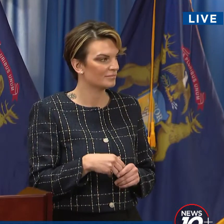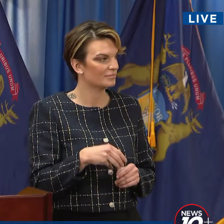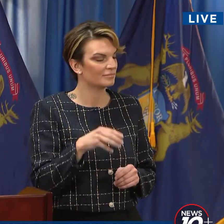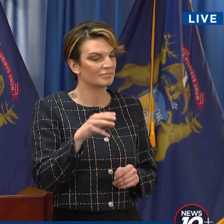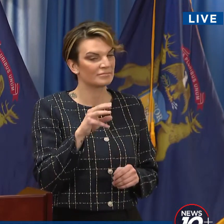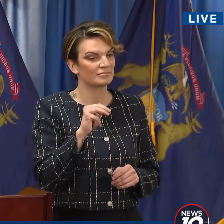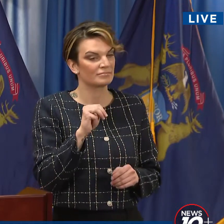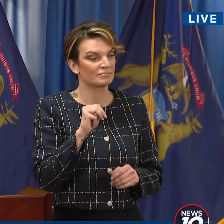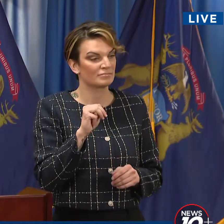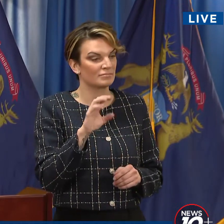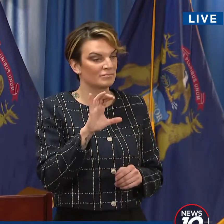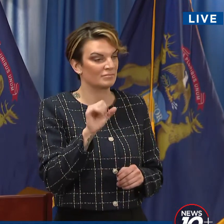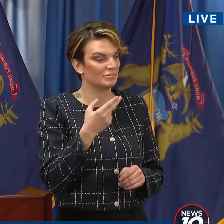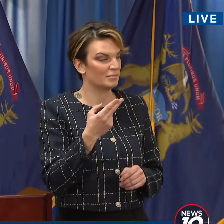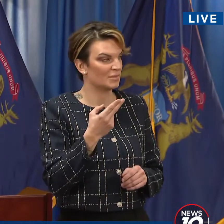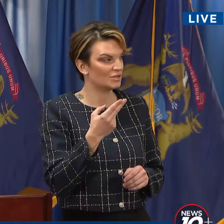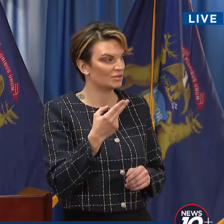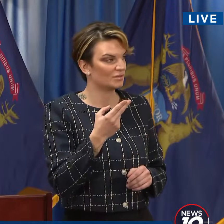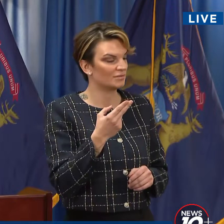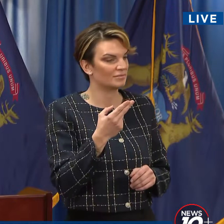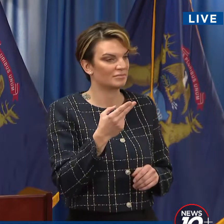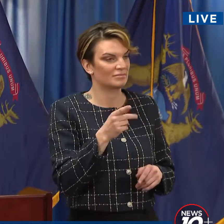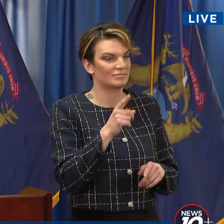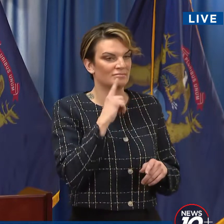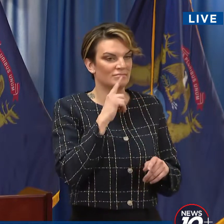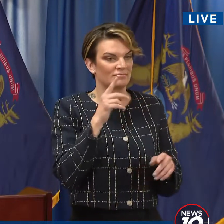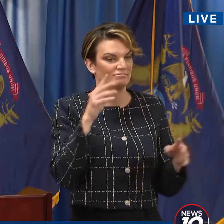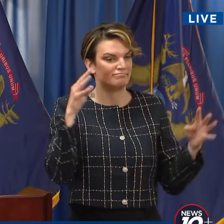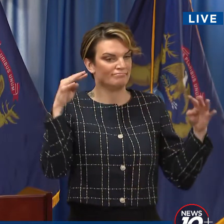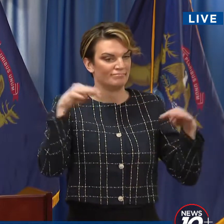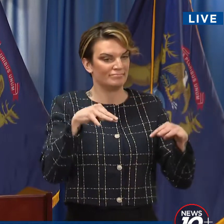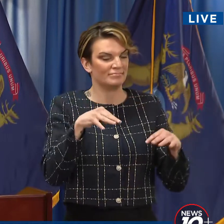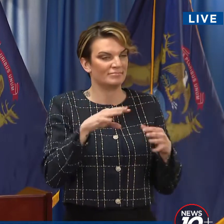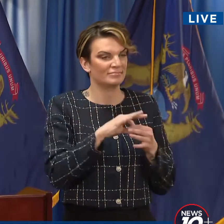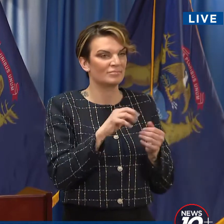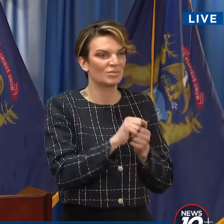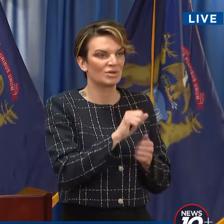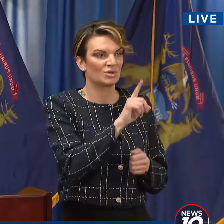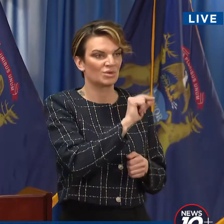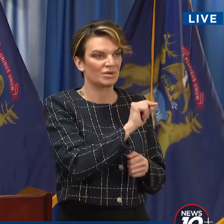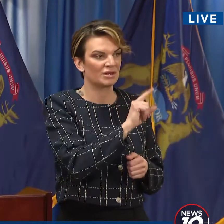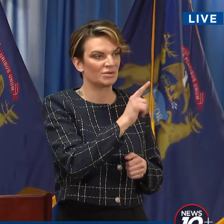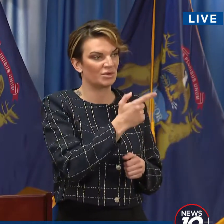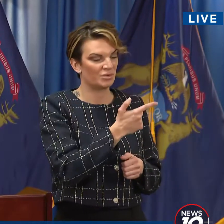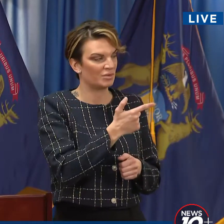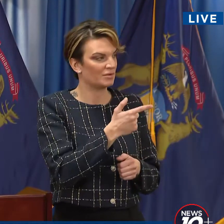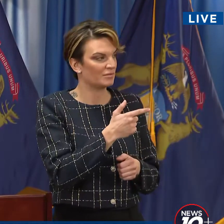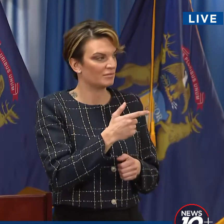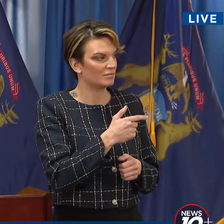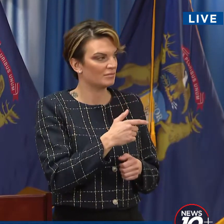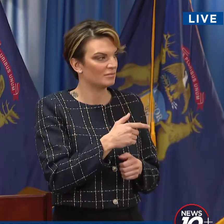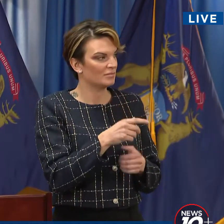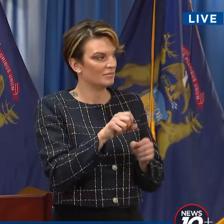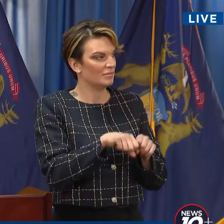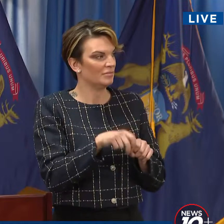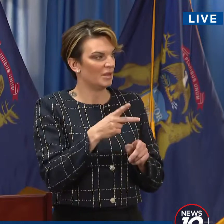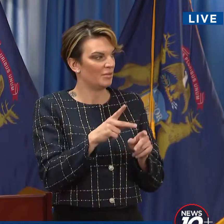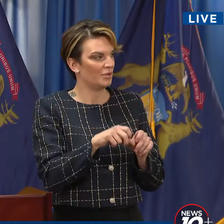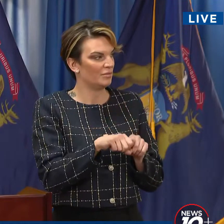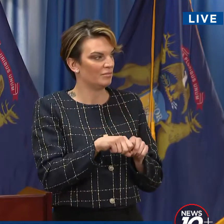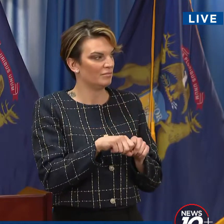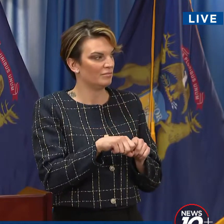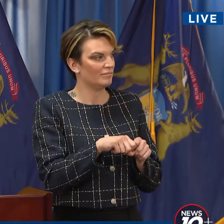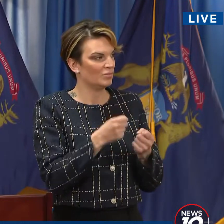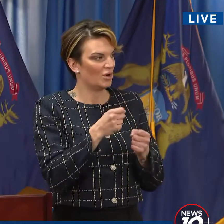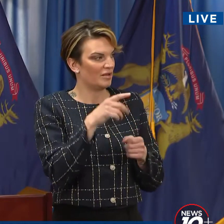was kind of ground zero for a lot of that stuff, 2021, 2020, these people breaking in voting Yeah. machines and everything.